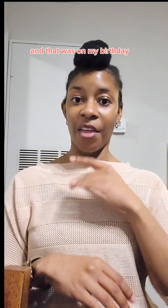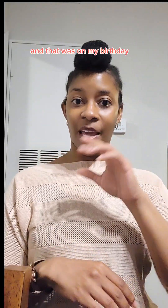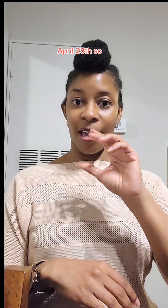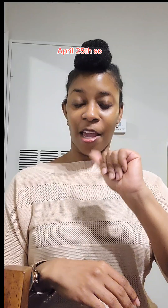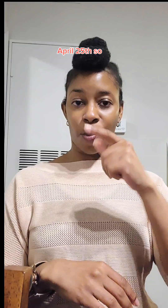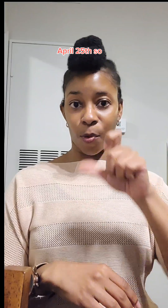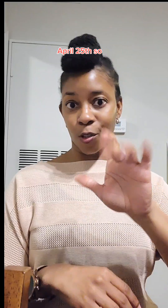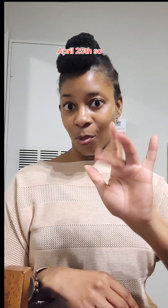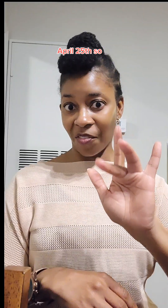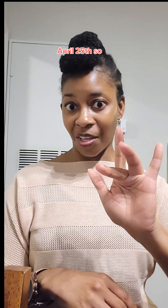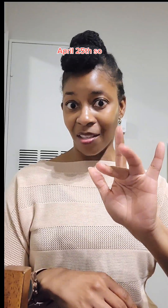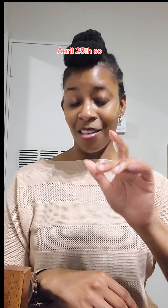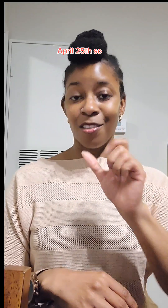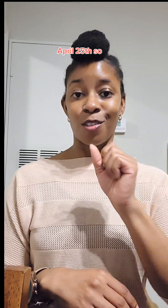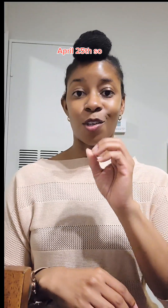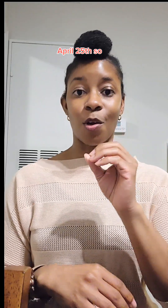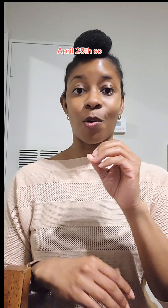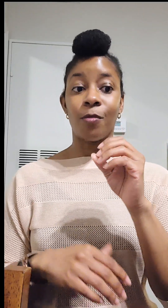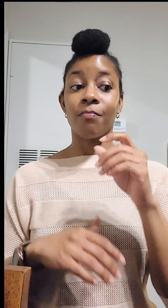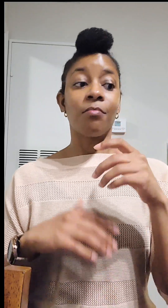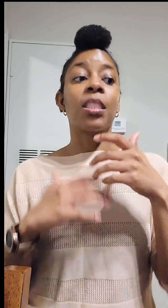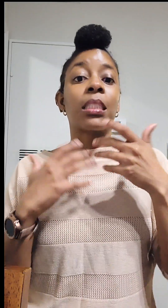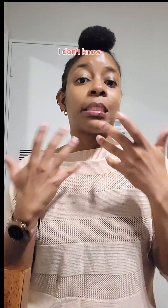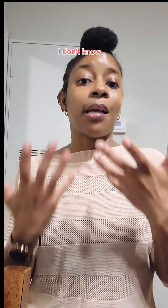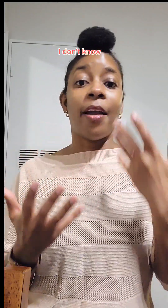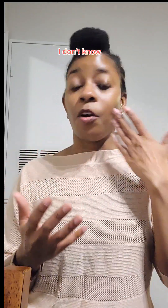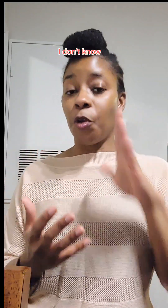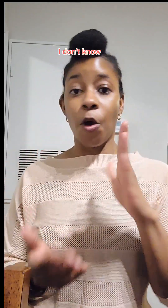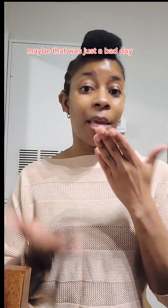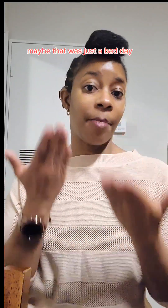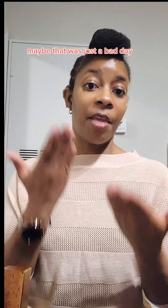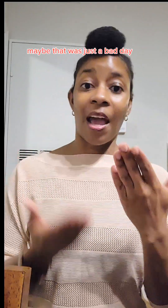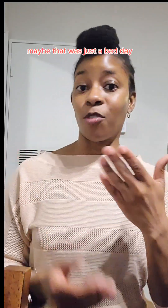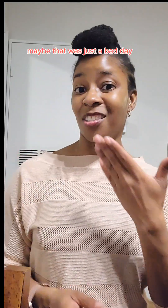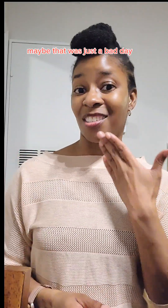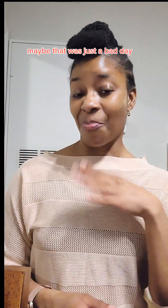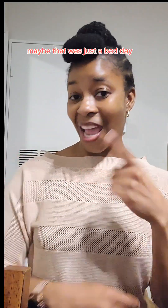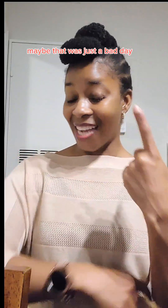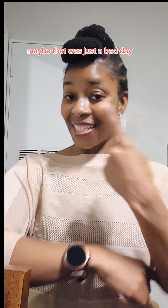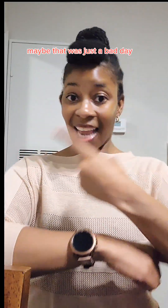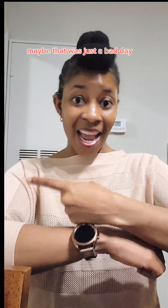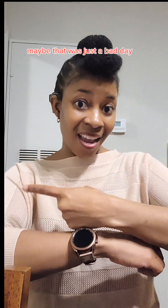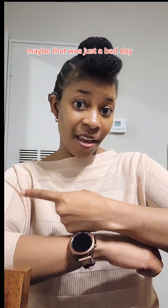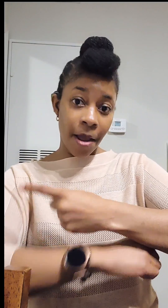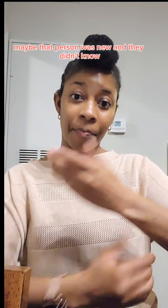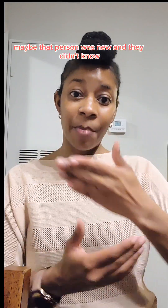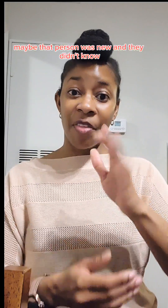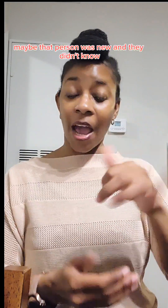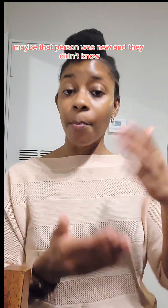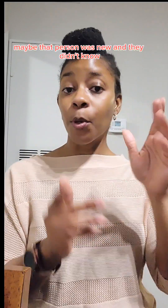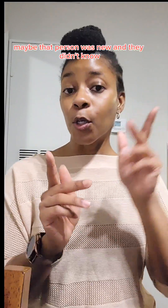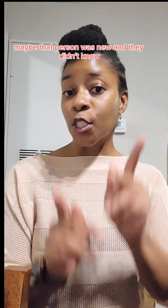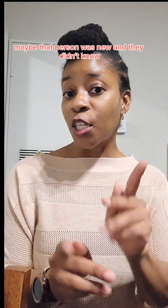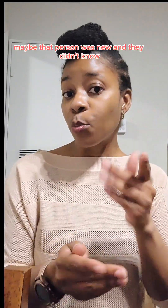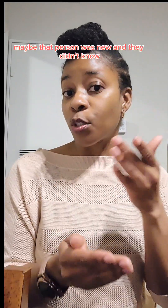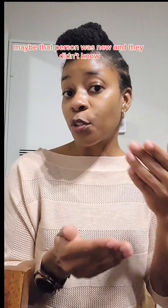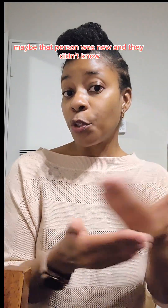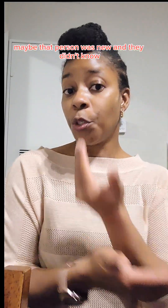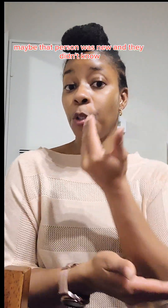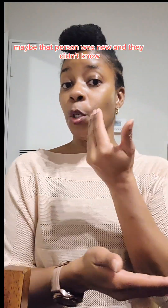birthday, April 25th. So I don't know, maybe that was just a bad day. Maybe that person was new